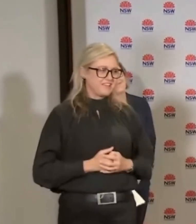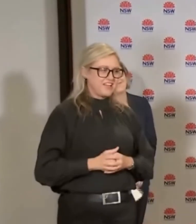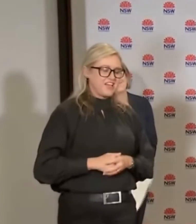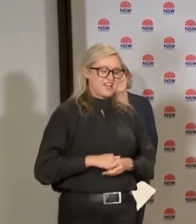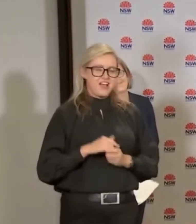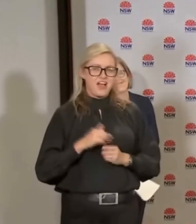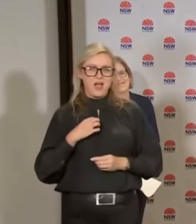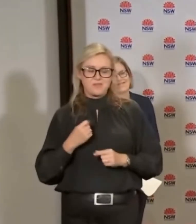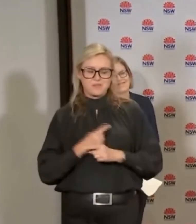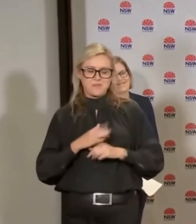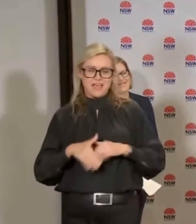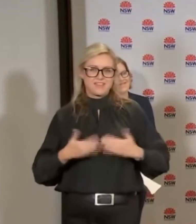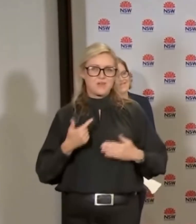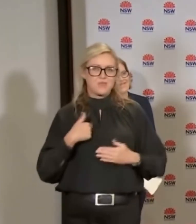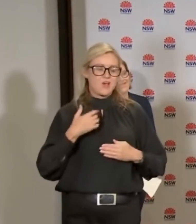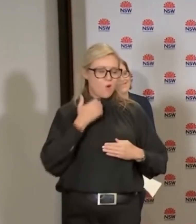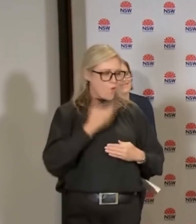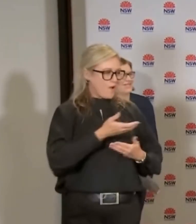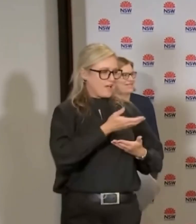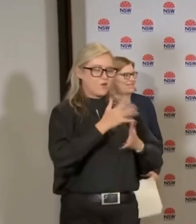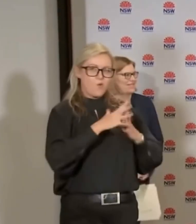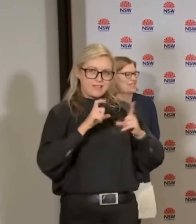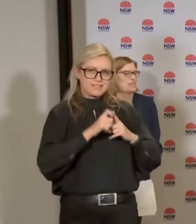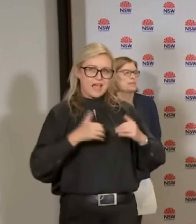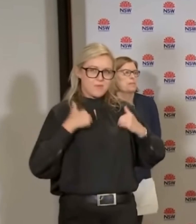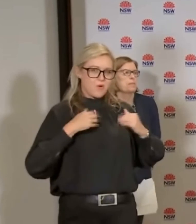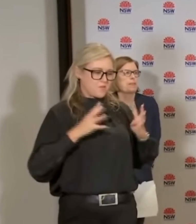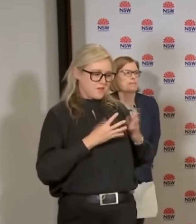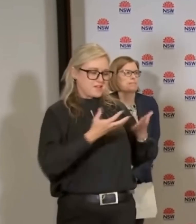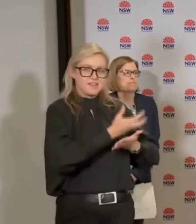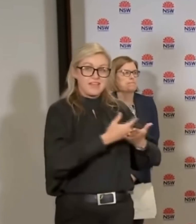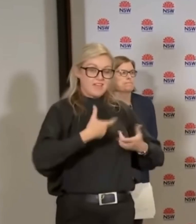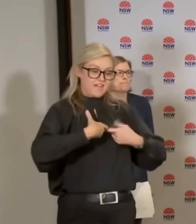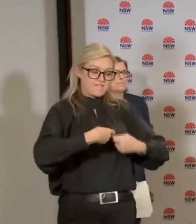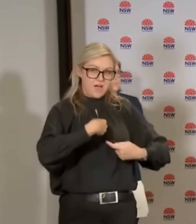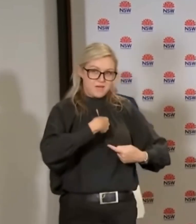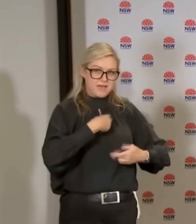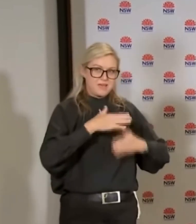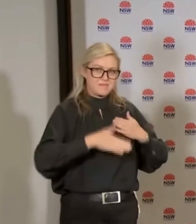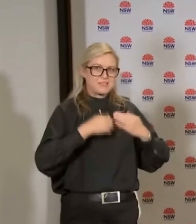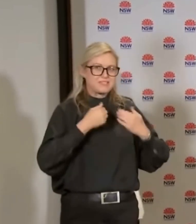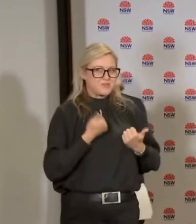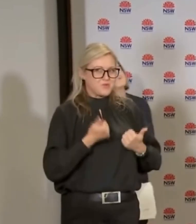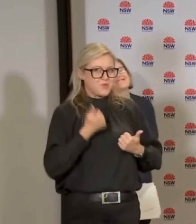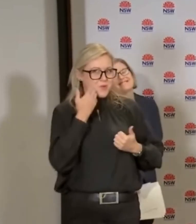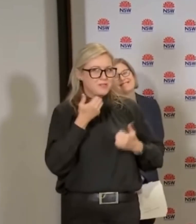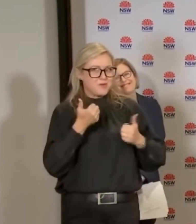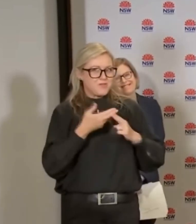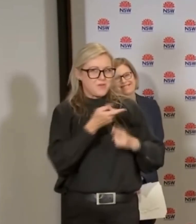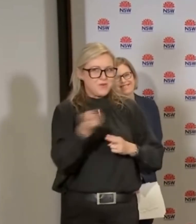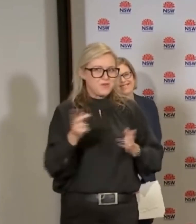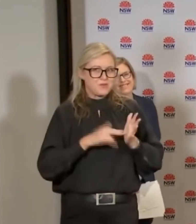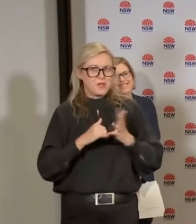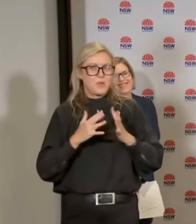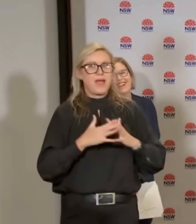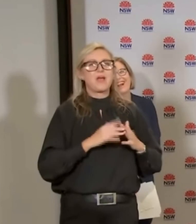We have regular, robust discussions on Wednesday morning, and when I get invited here, it's generally good news for the people of New South Wales. So, unlike when